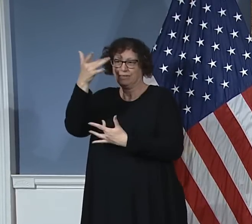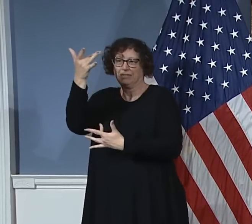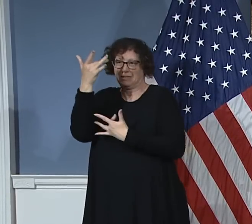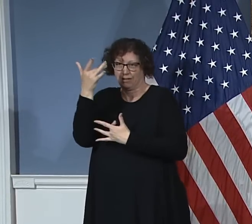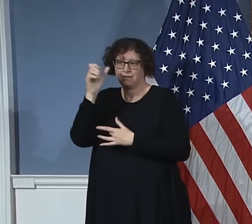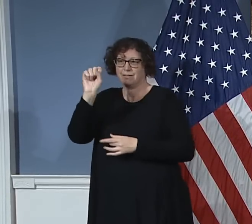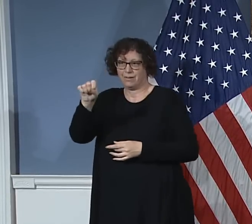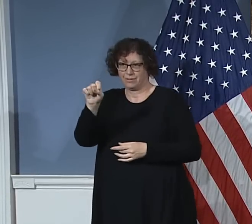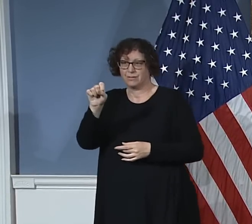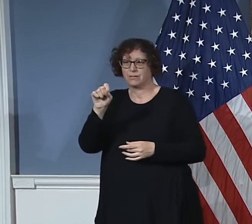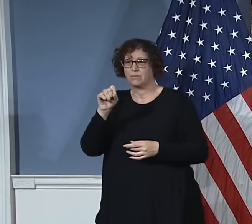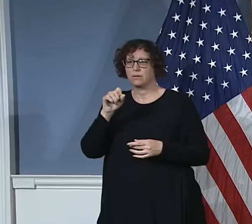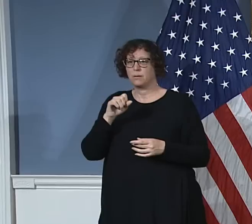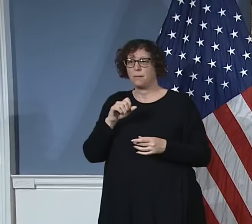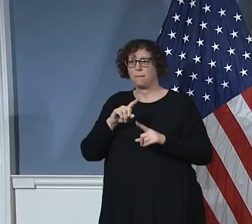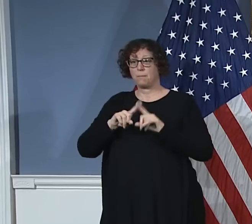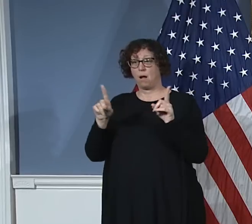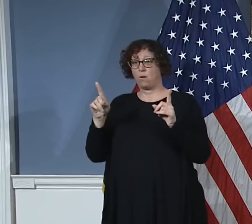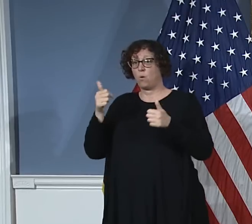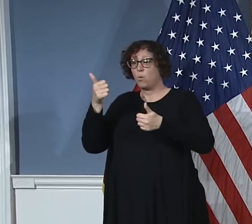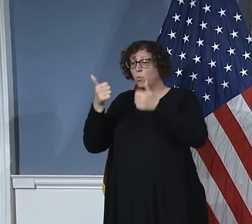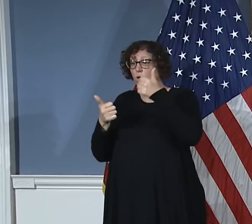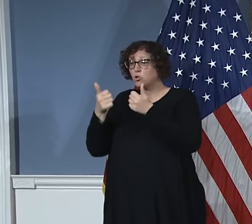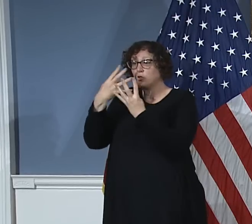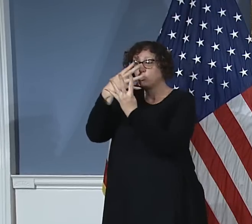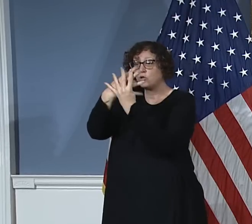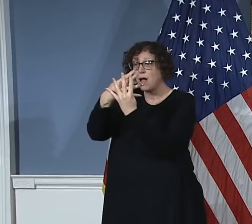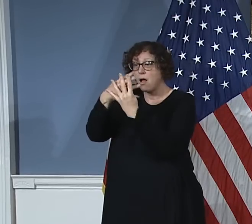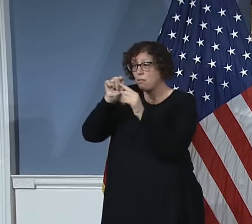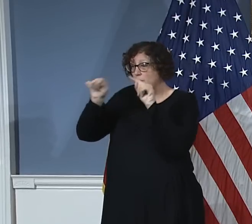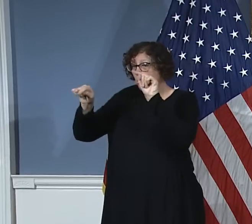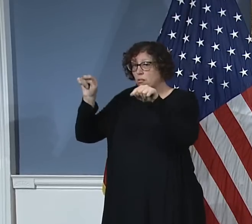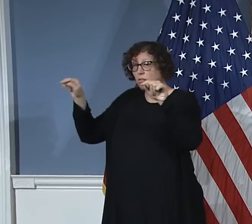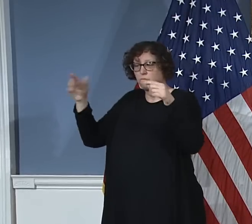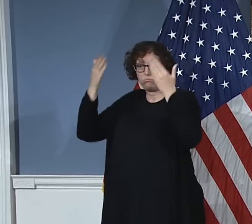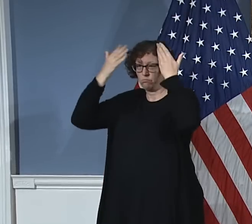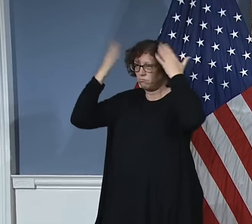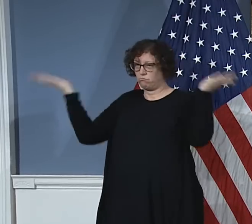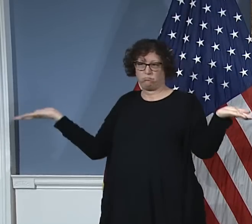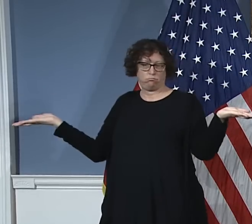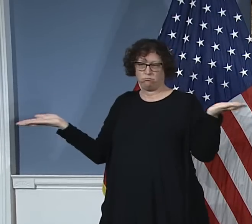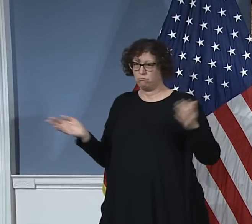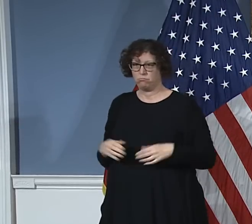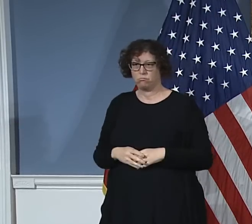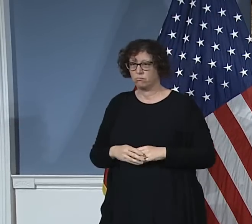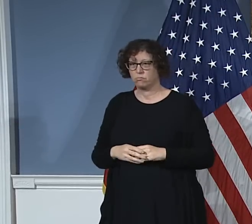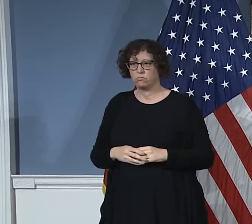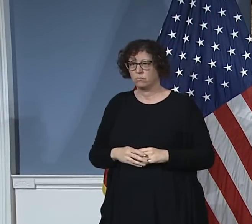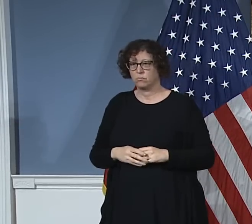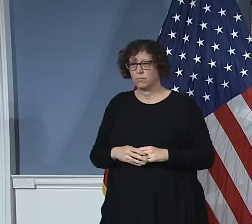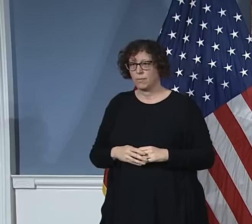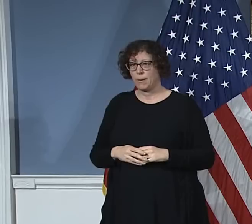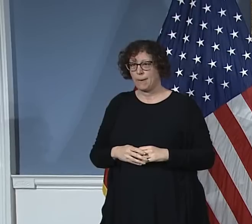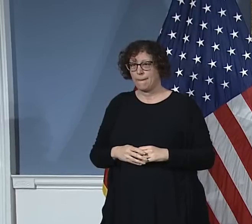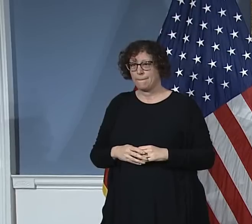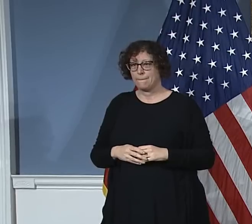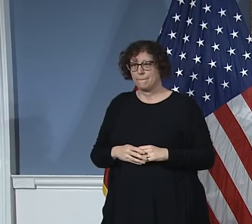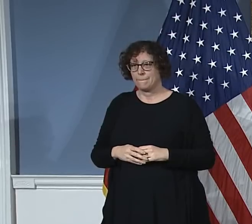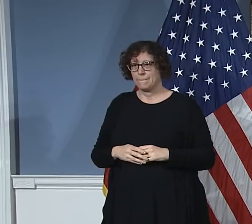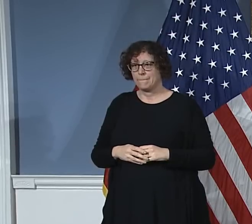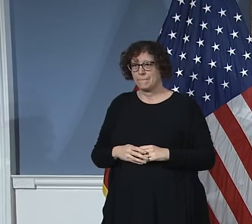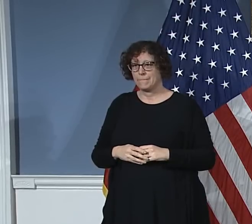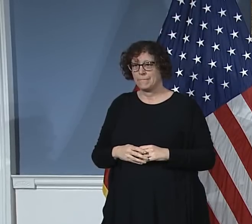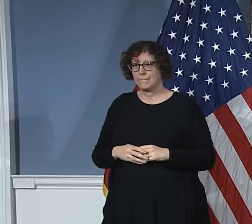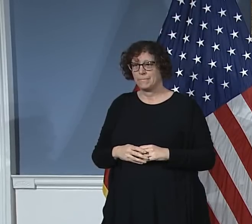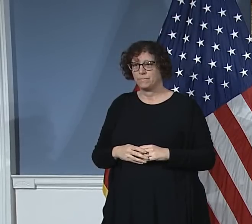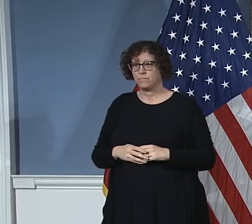obviously, as with the whole city, there are going to be some people who have not yet shown symptoms but are positive. But we don't have a